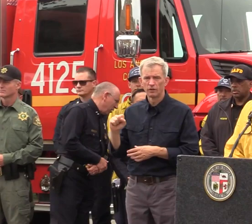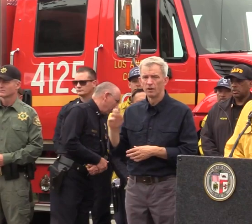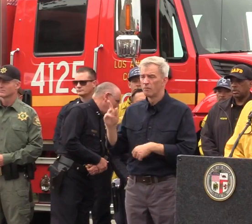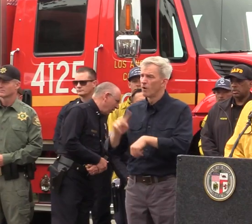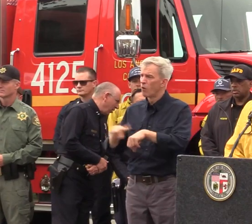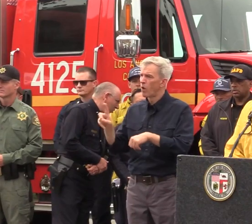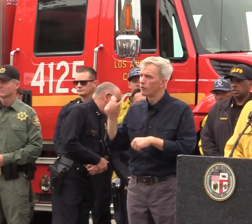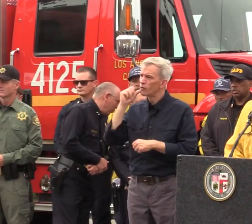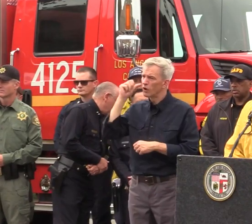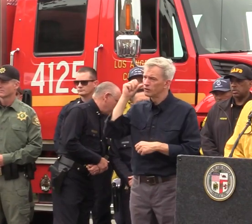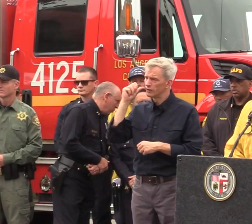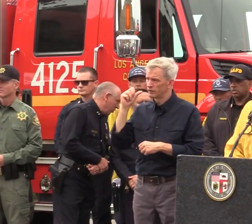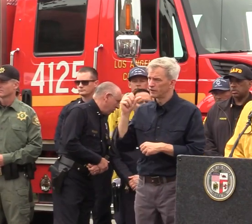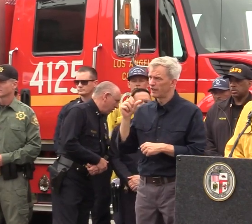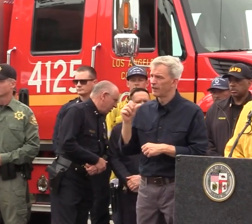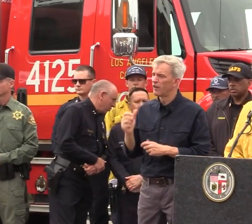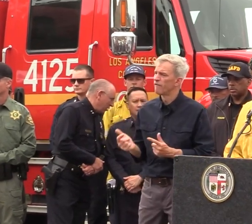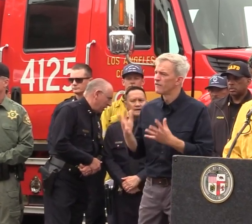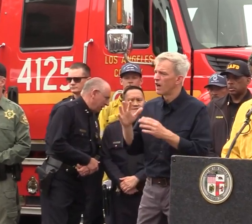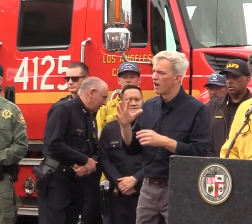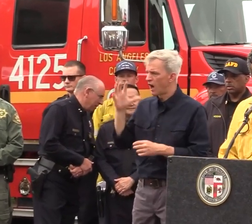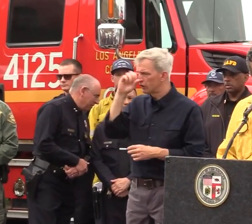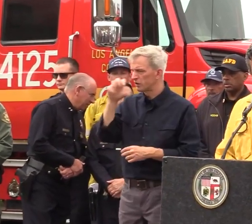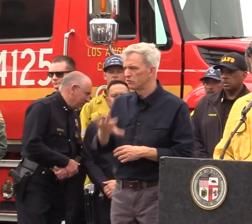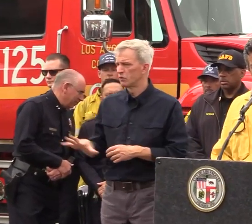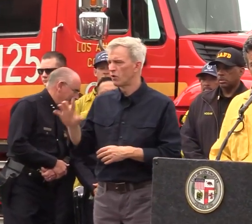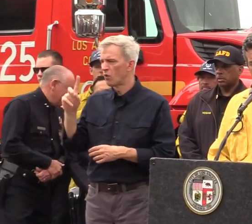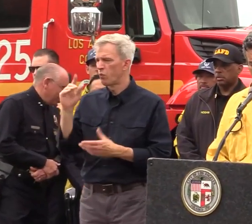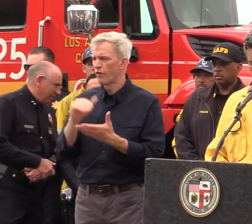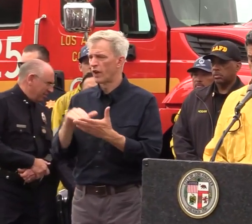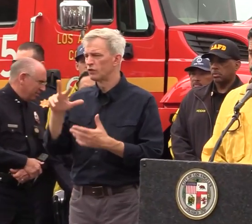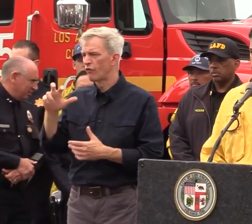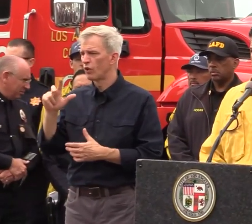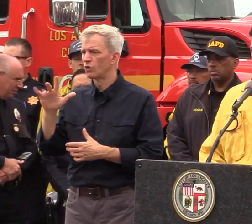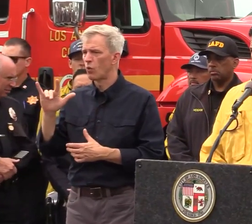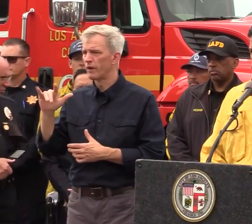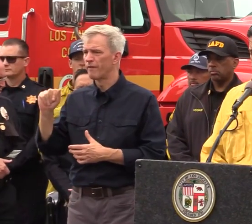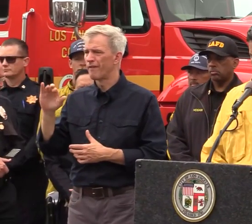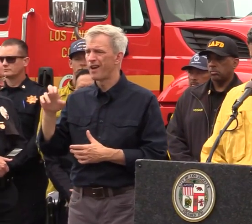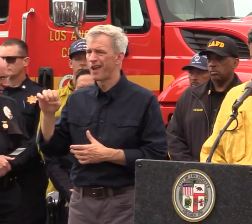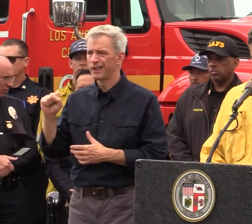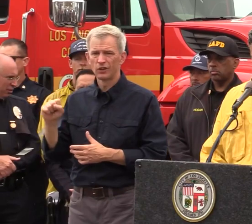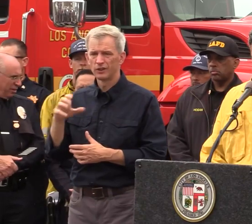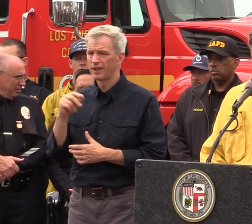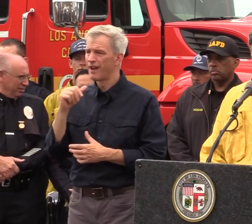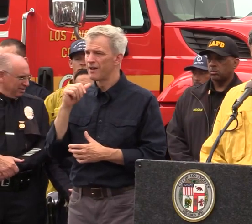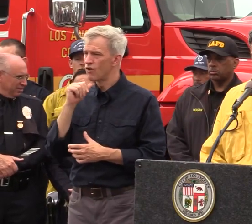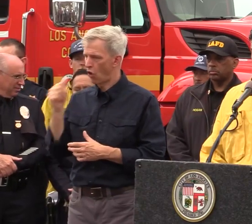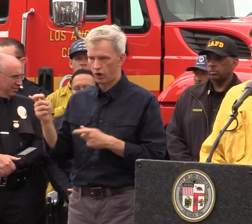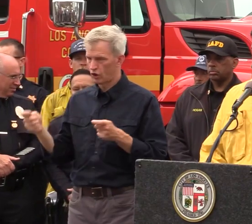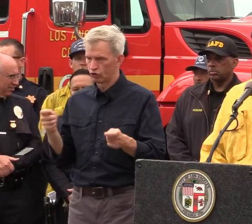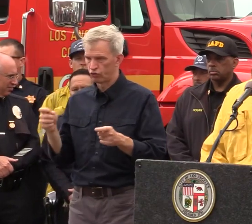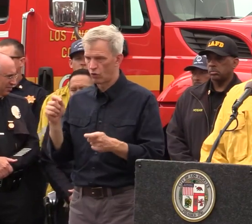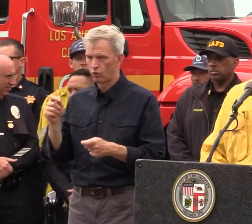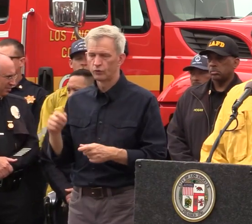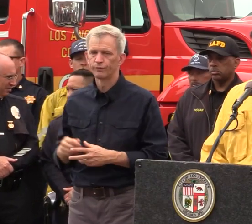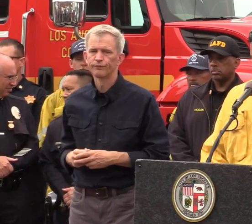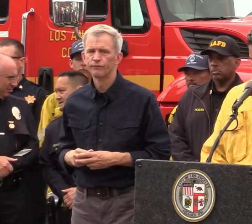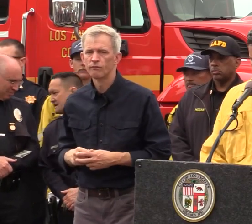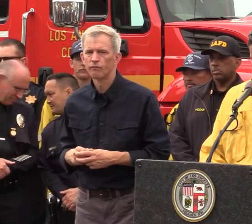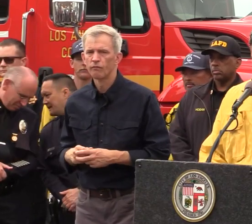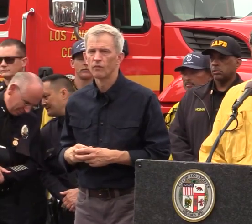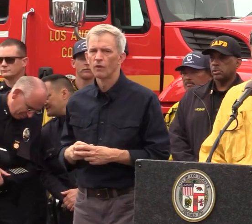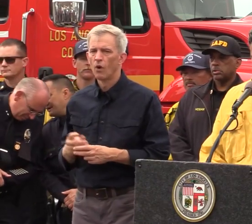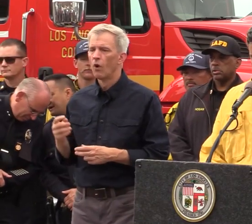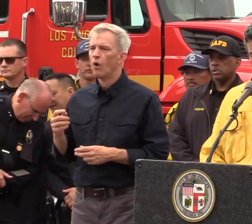May 16th, the fire was estimated at 1,325 acres with 0% containment. We do anticipate